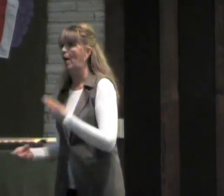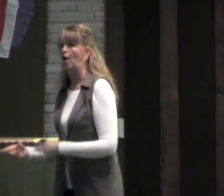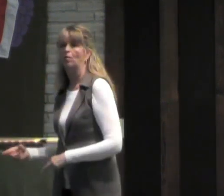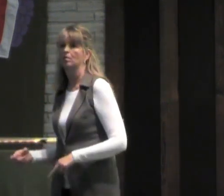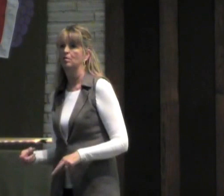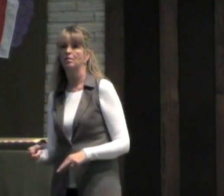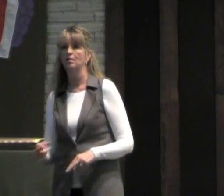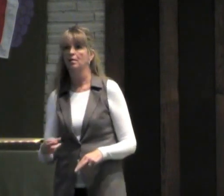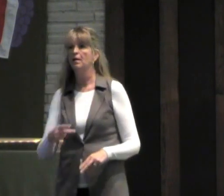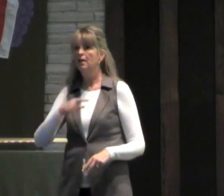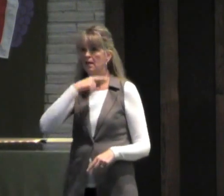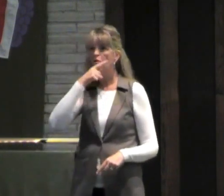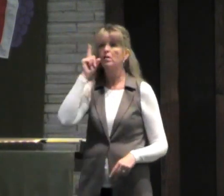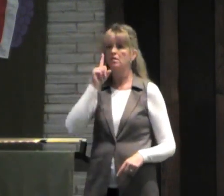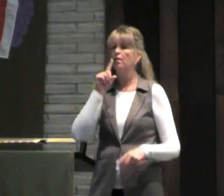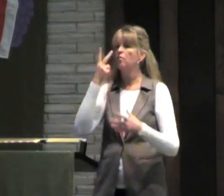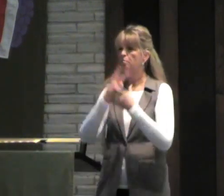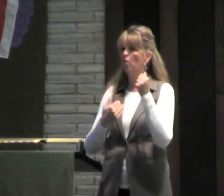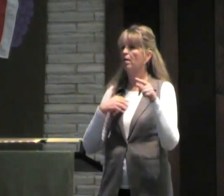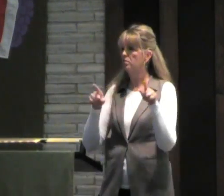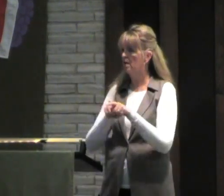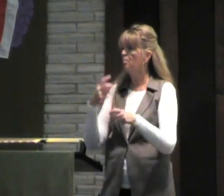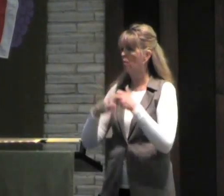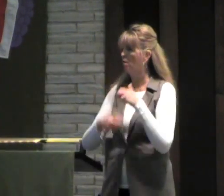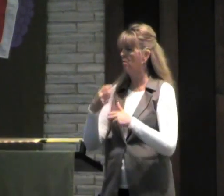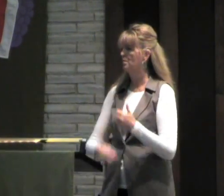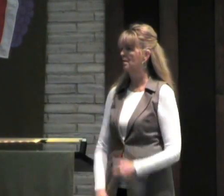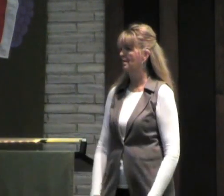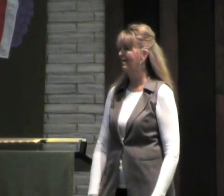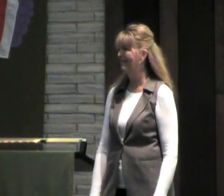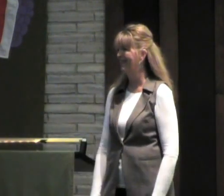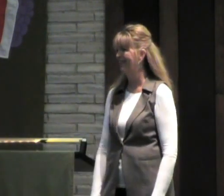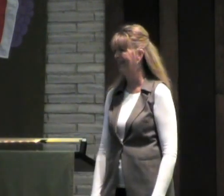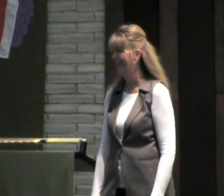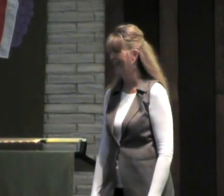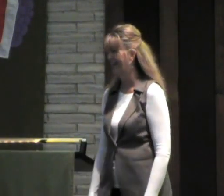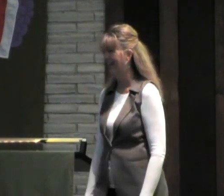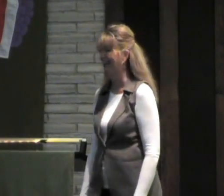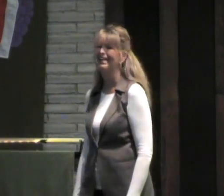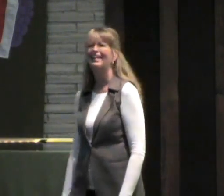realized, wow, hearing and deaf both have the same problems.